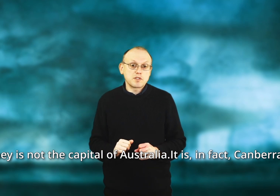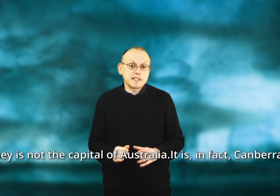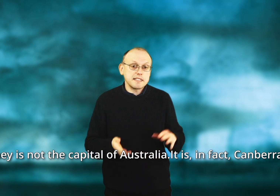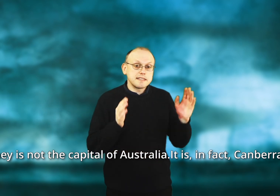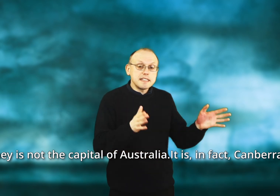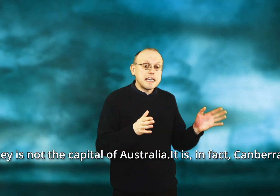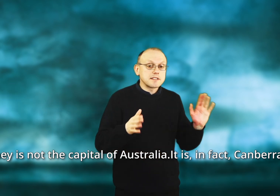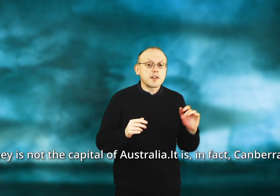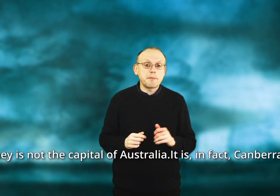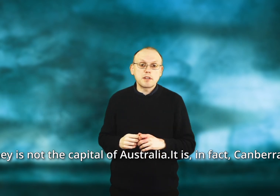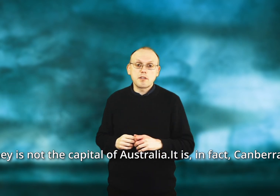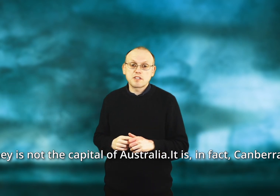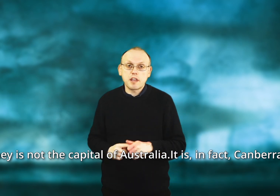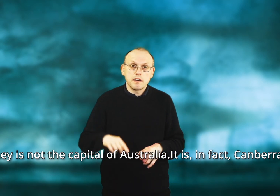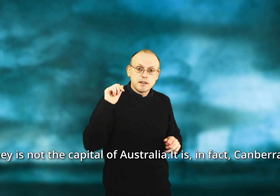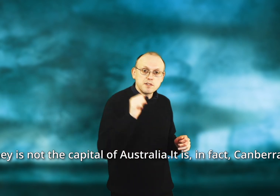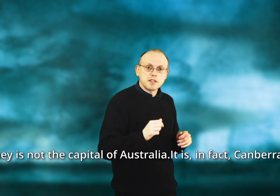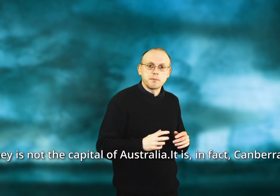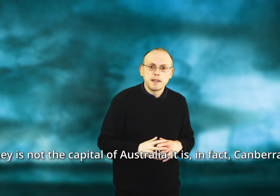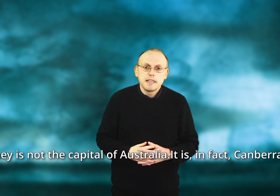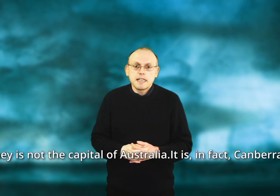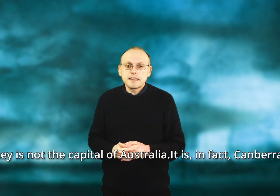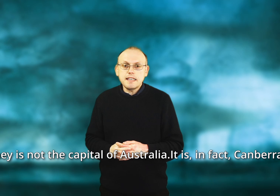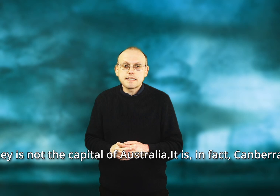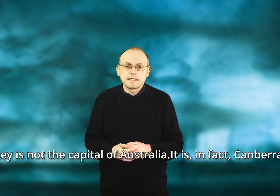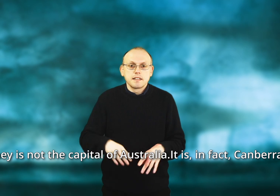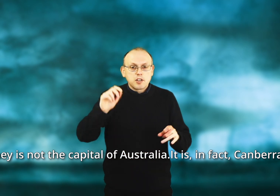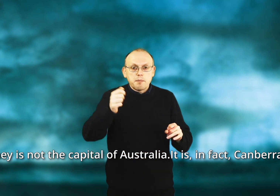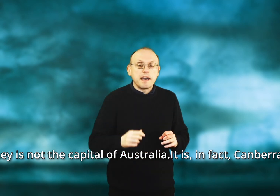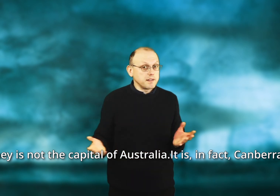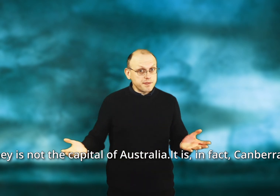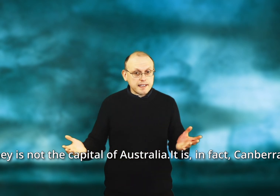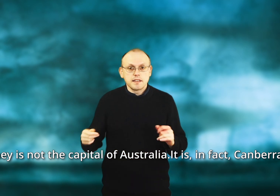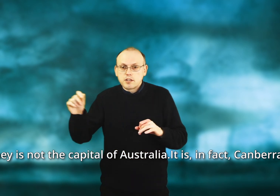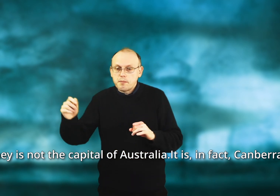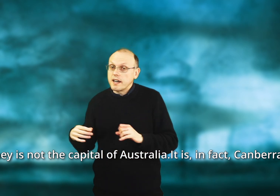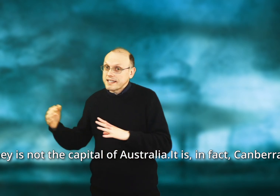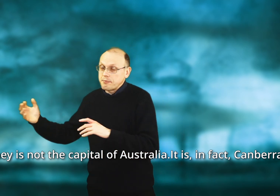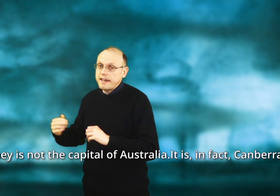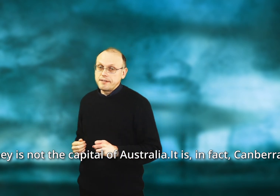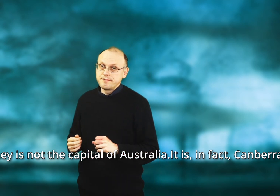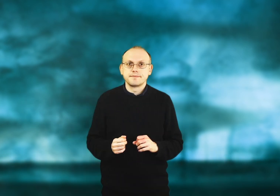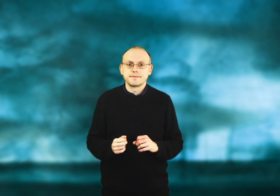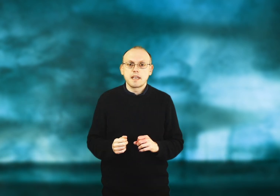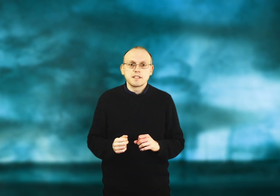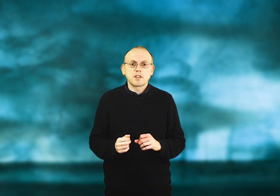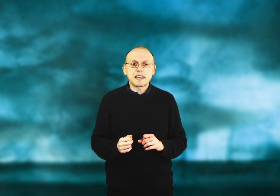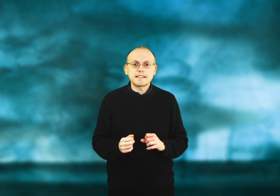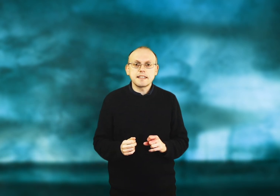say Sydney is not the capital of Australia, full stop. It is, comma, in fact, comma, Canberra. So you can see